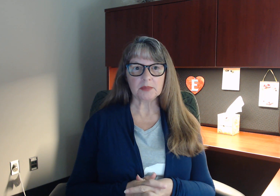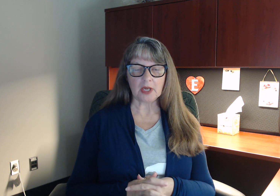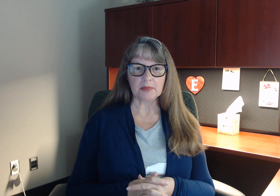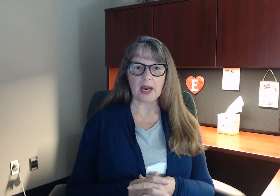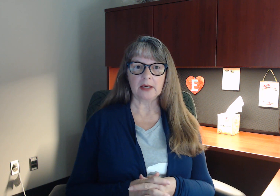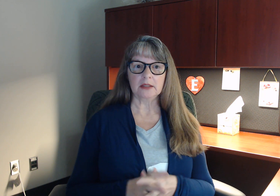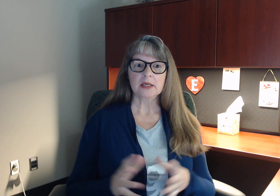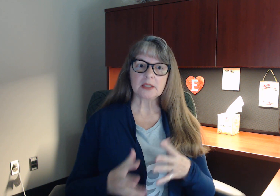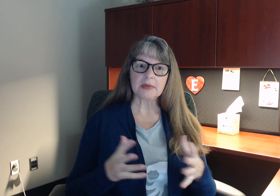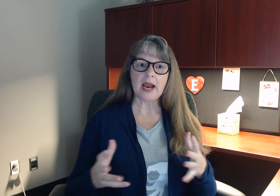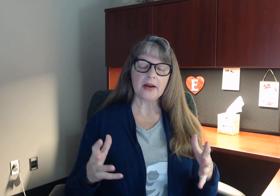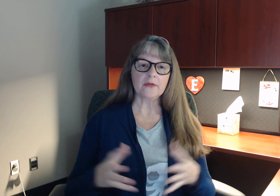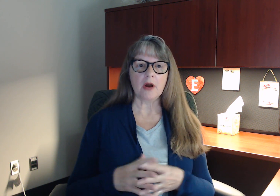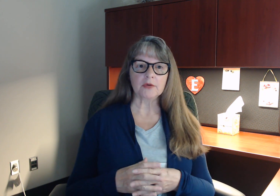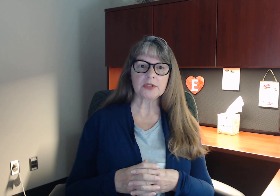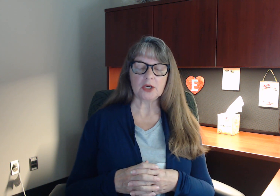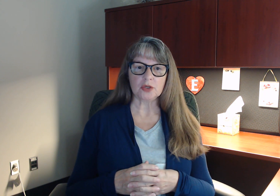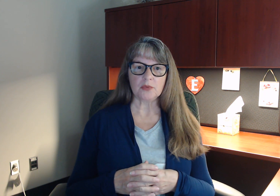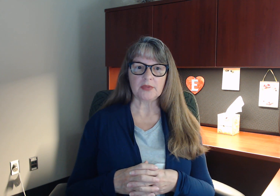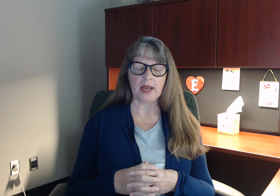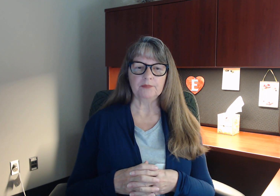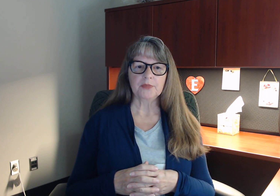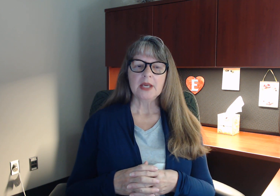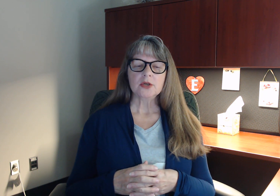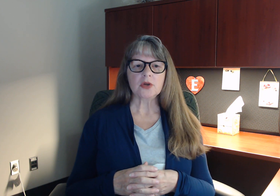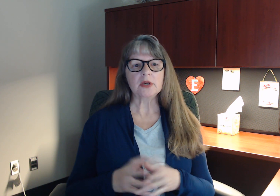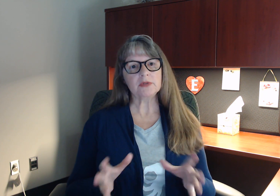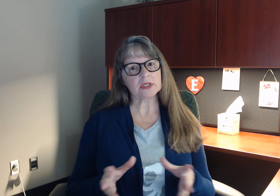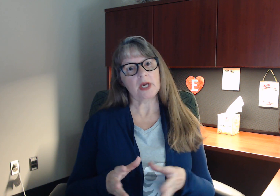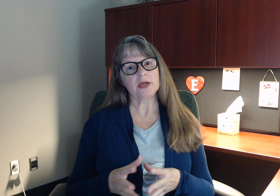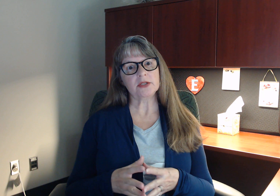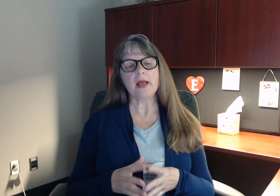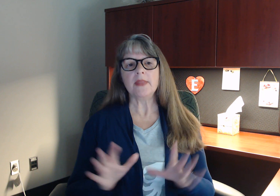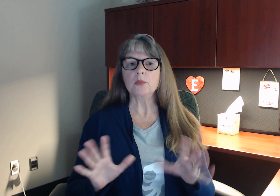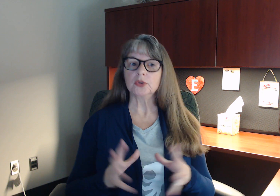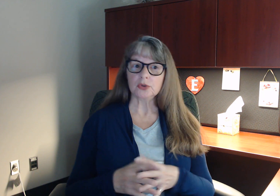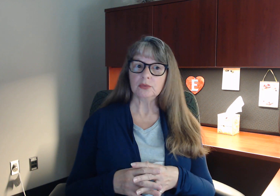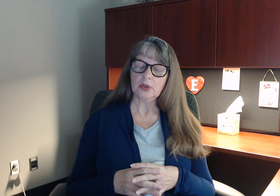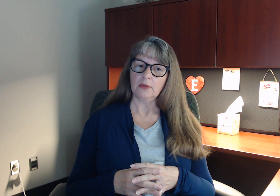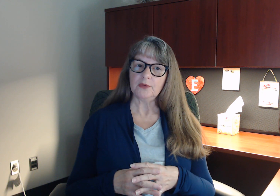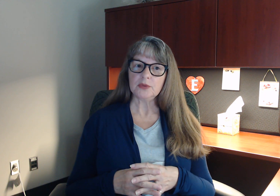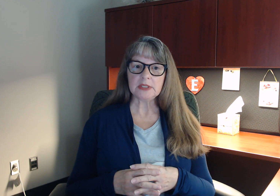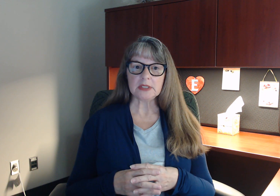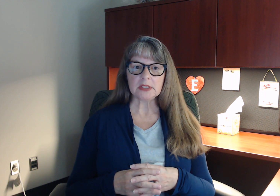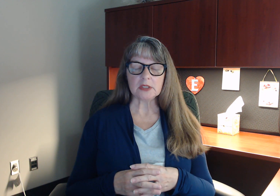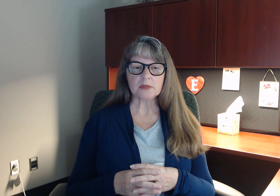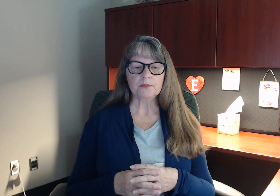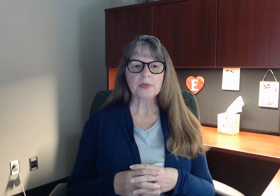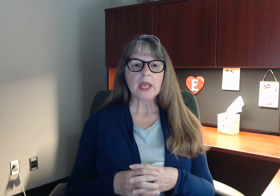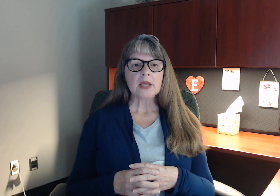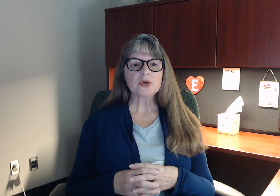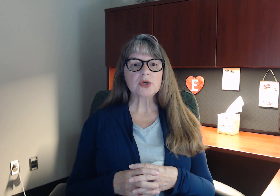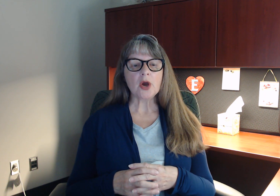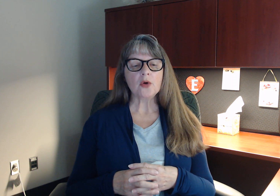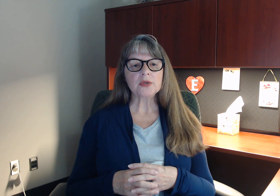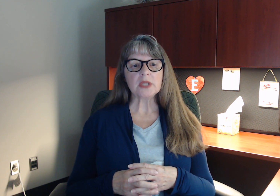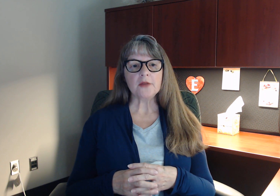become some kind of conversation with that. So I'll give you the signs and then we'll do, a few sentences. So the sign